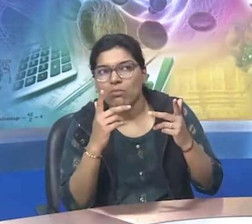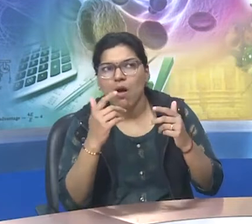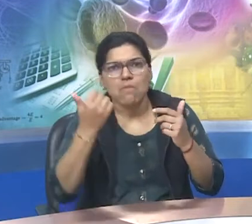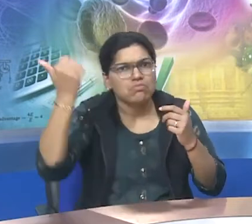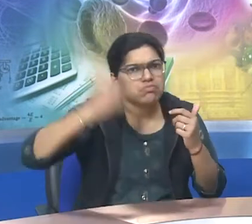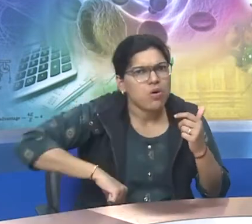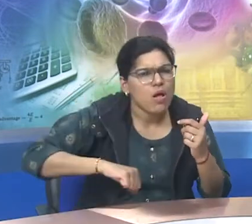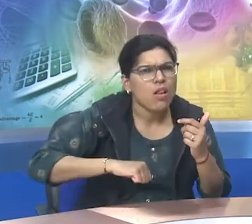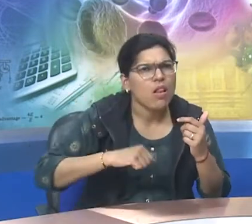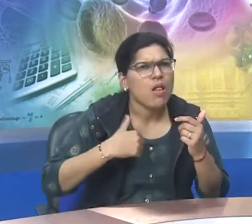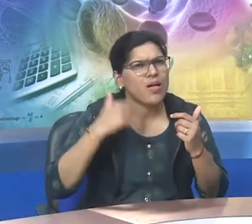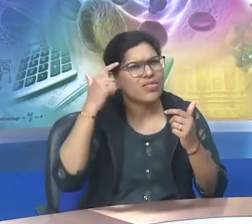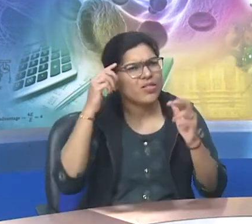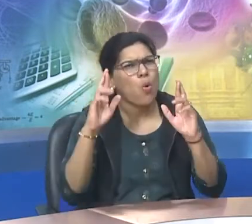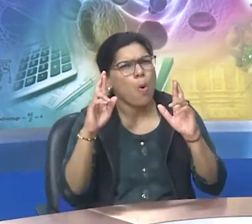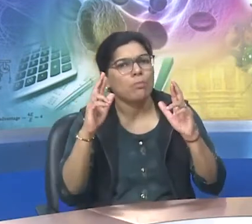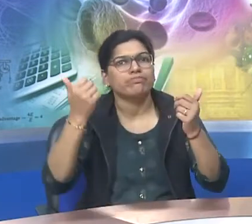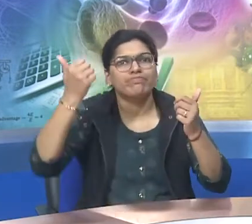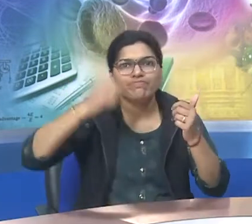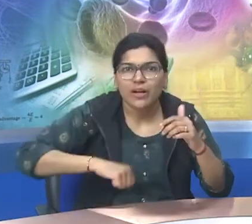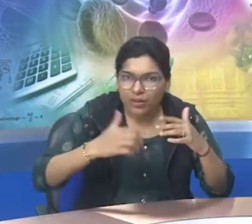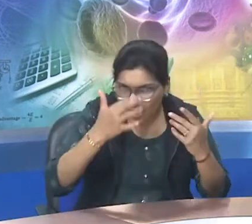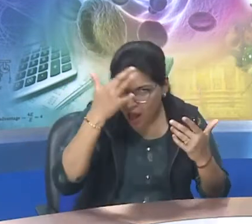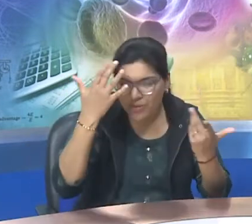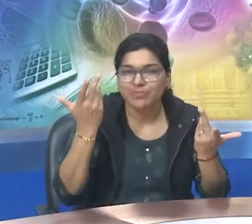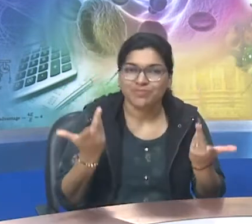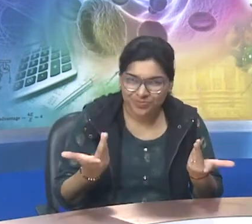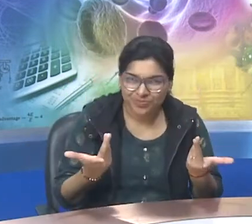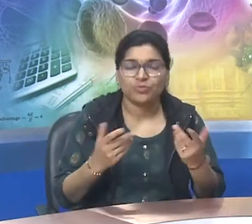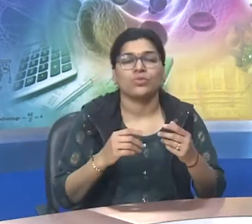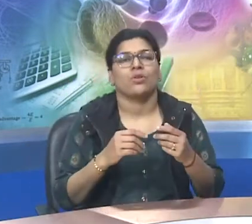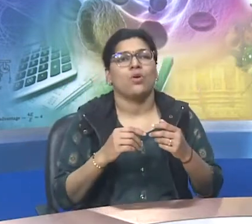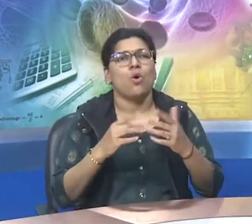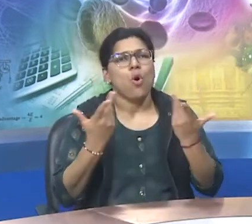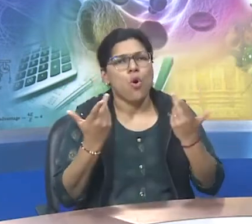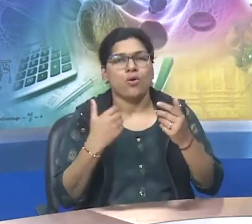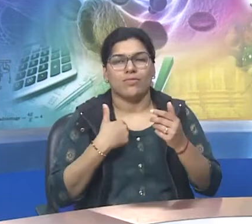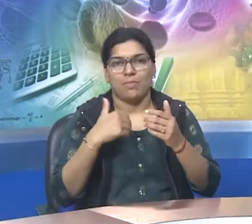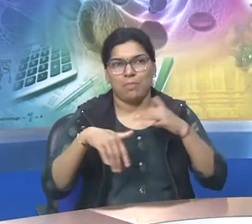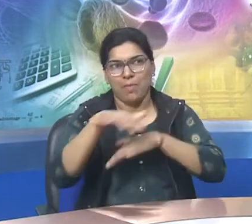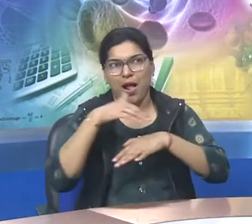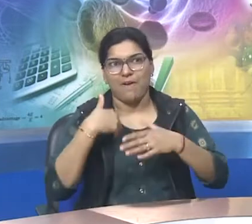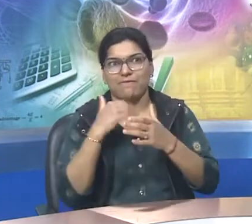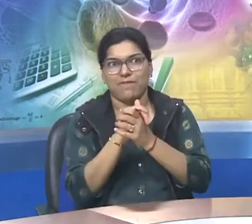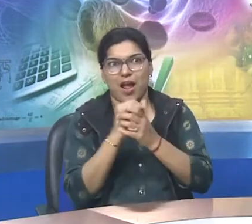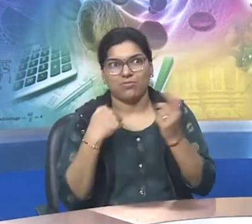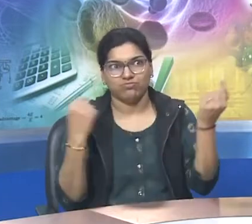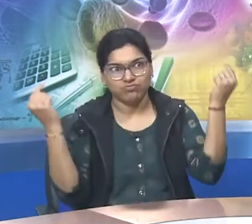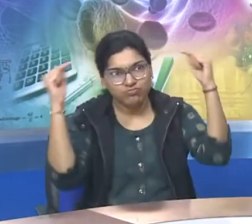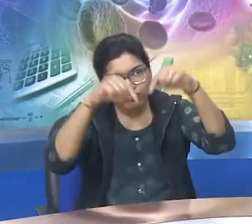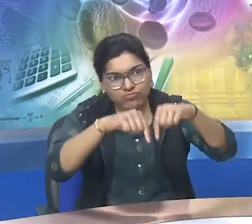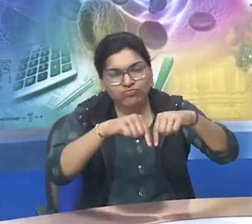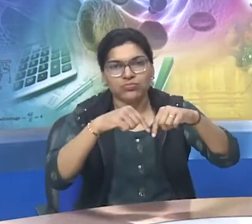hopeful that after getting success, you will get some job, or in case you don't get the